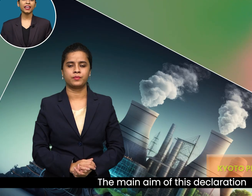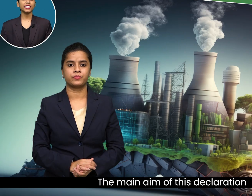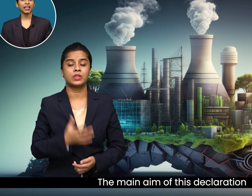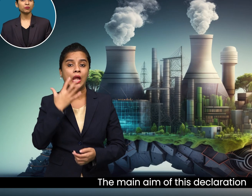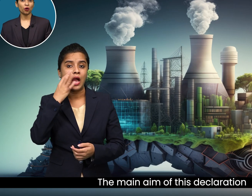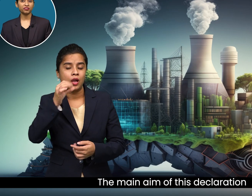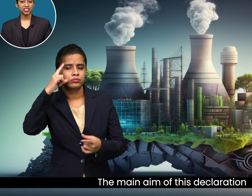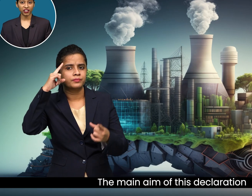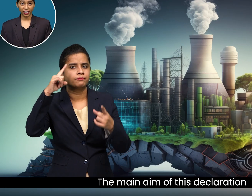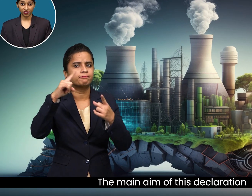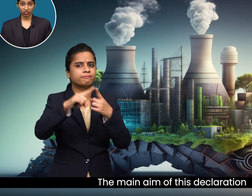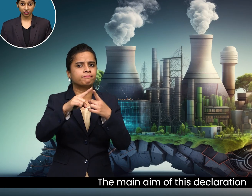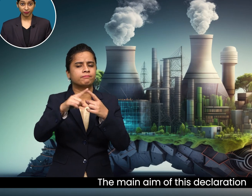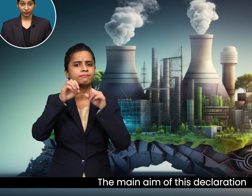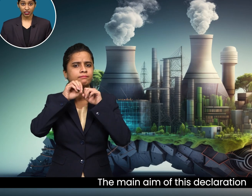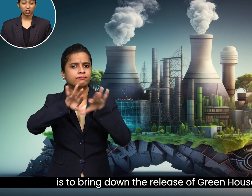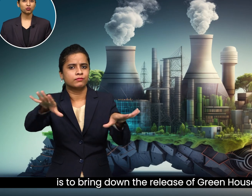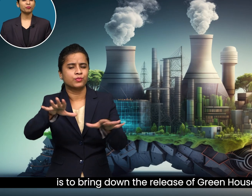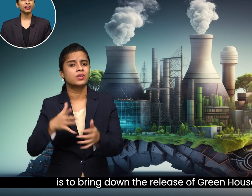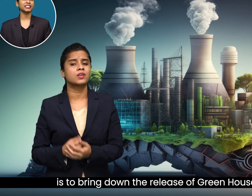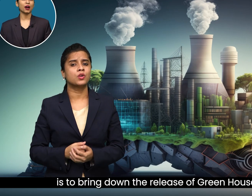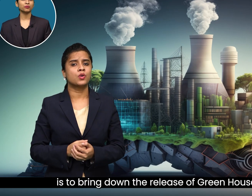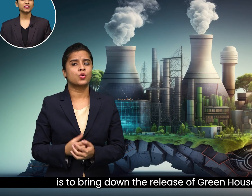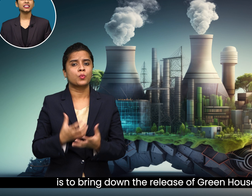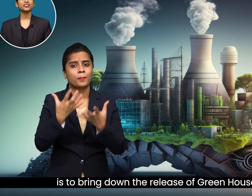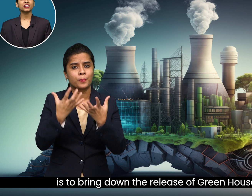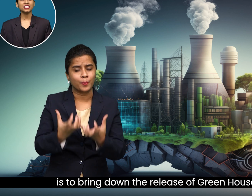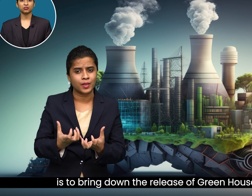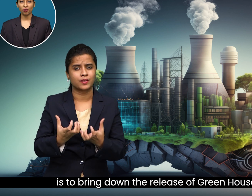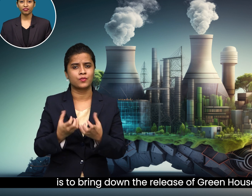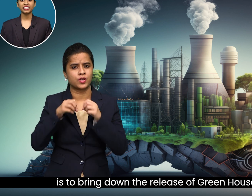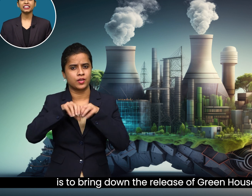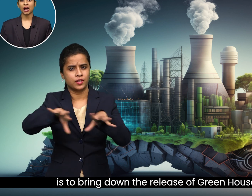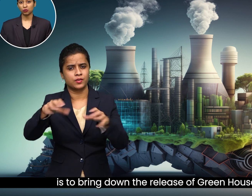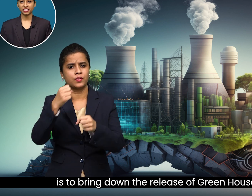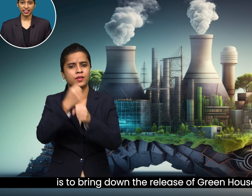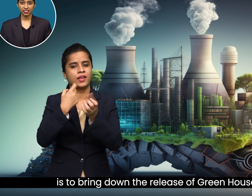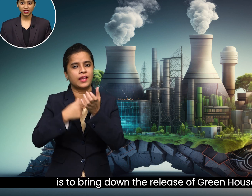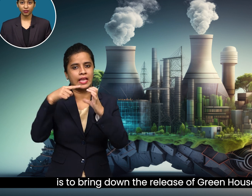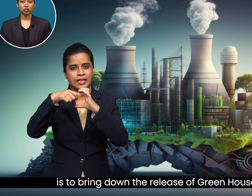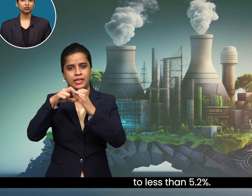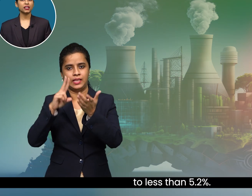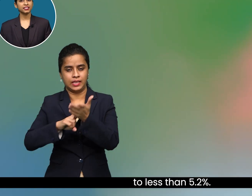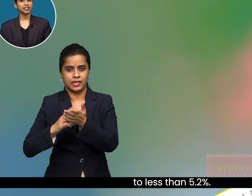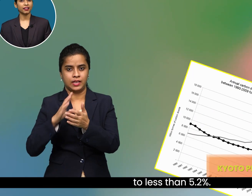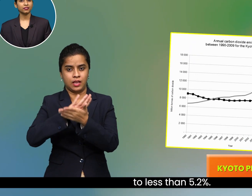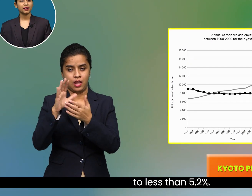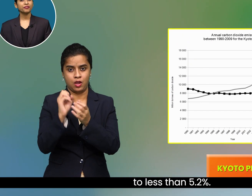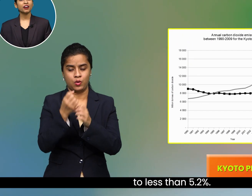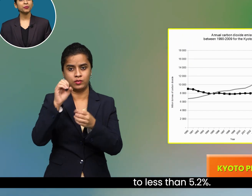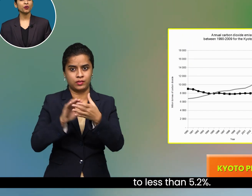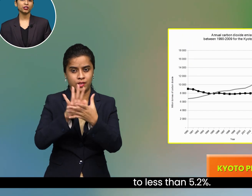The main aim of this declaration is to bring down the release of greenhouse gases to less